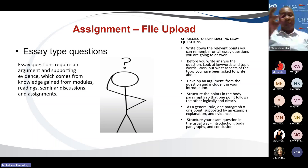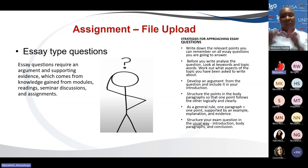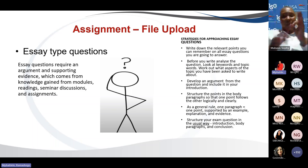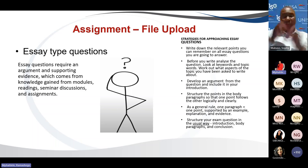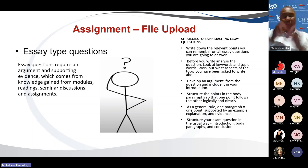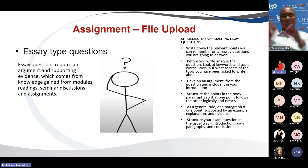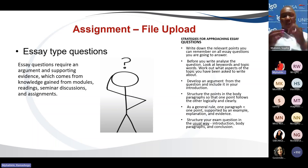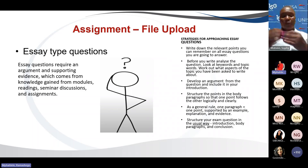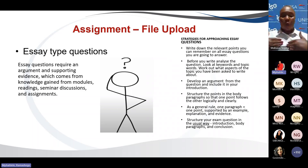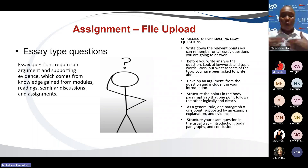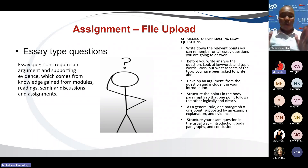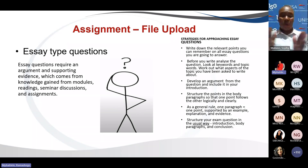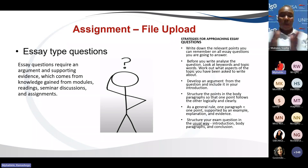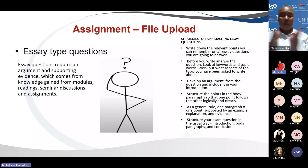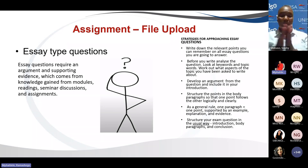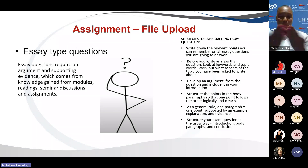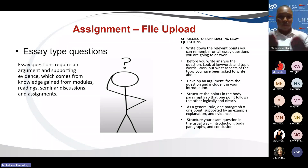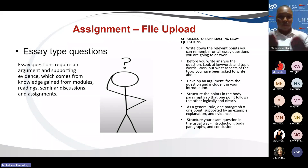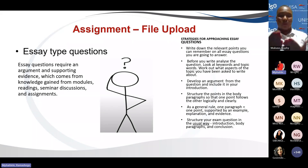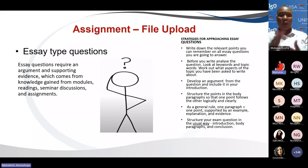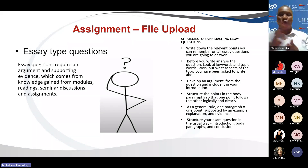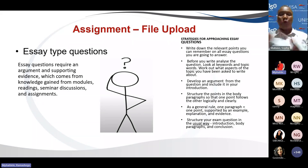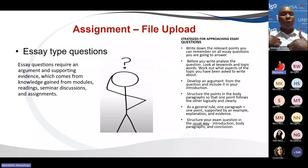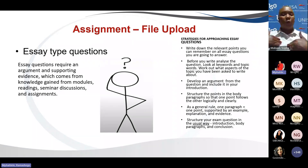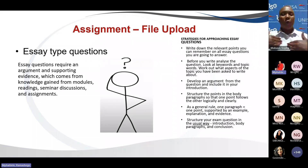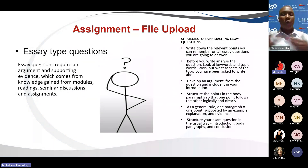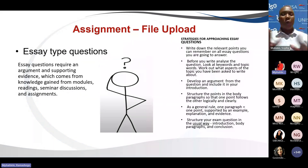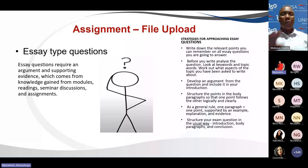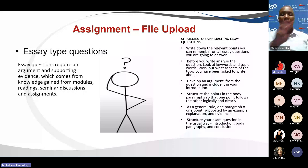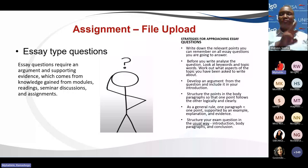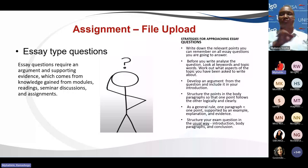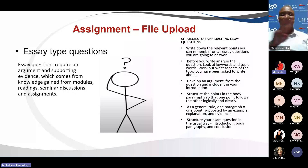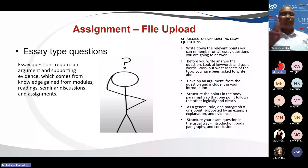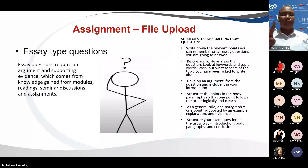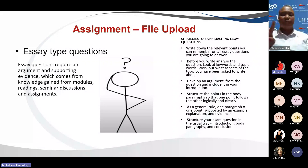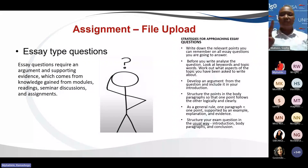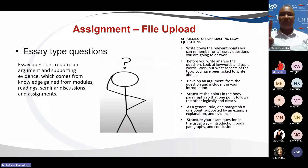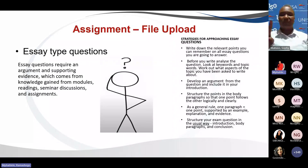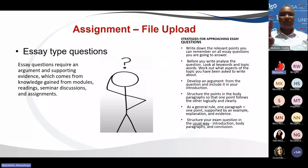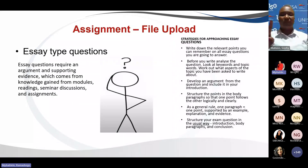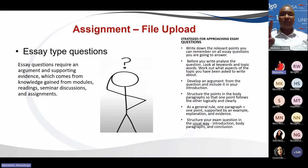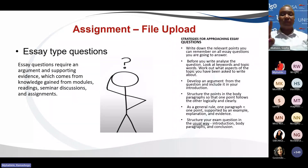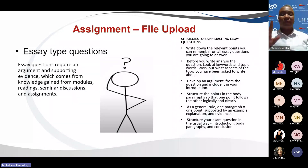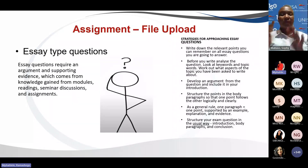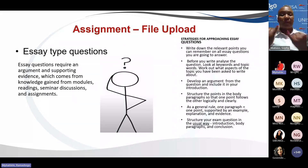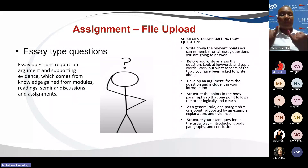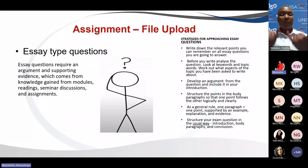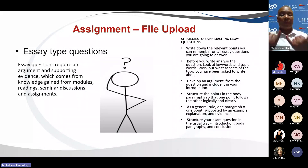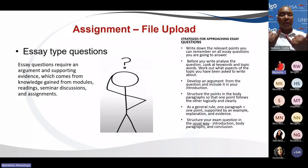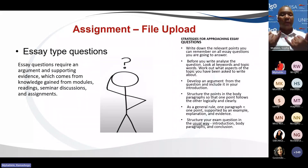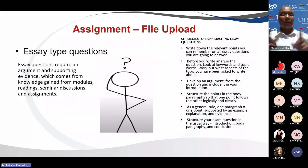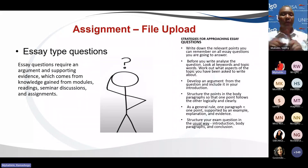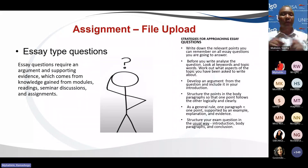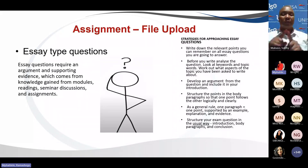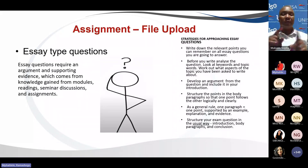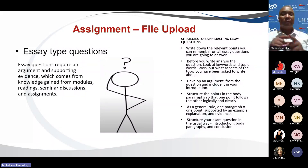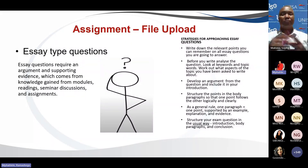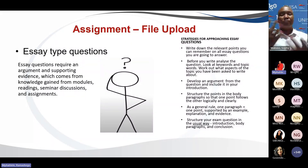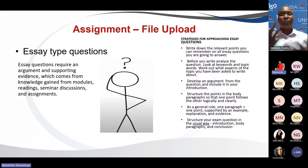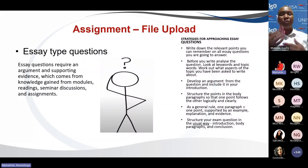are opening books. You are not opening websites. So now when you want to